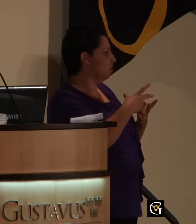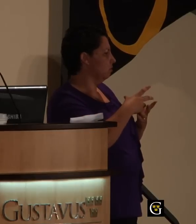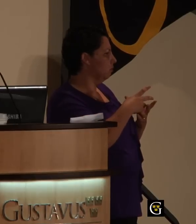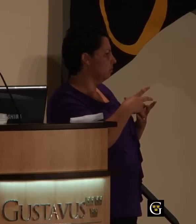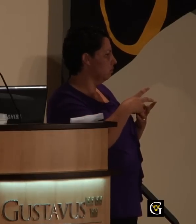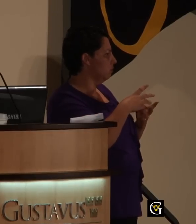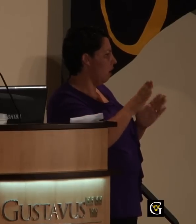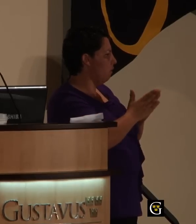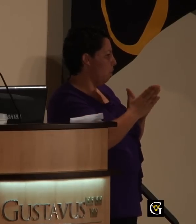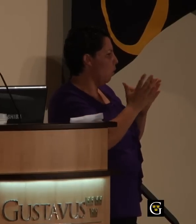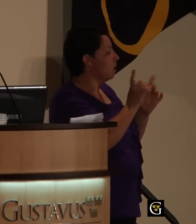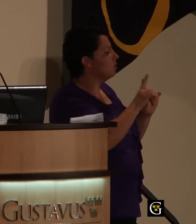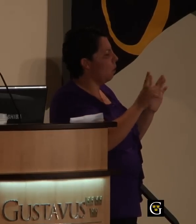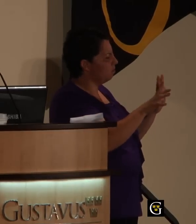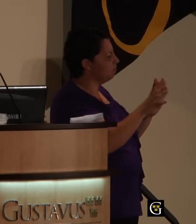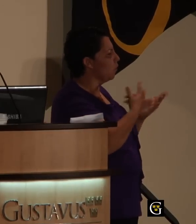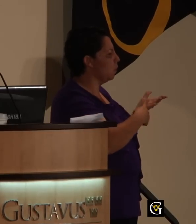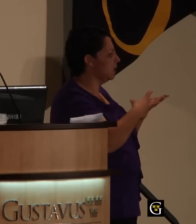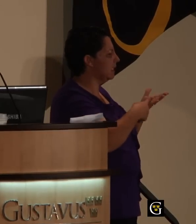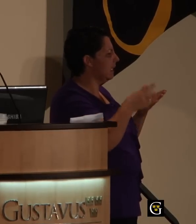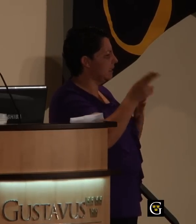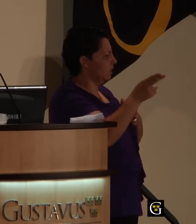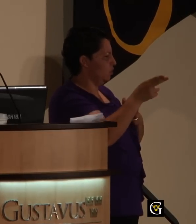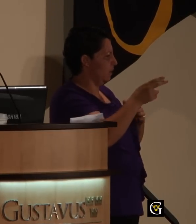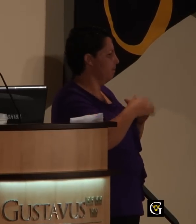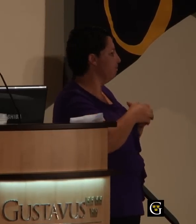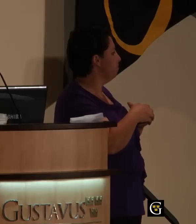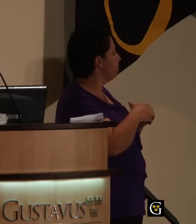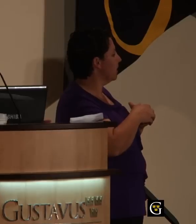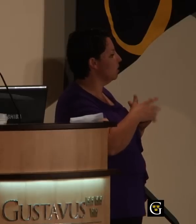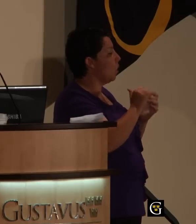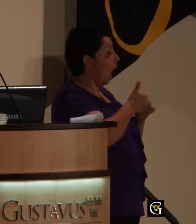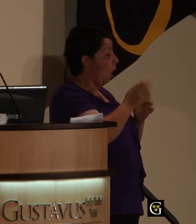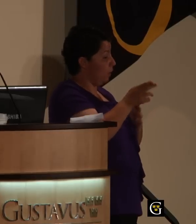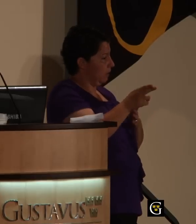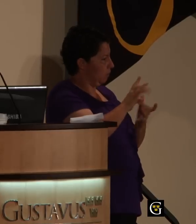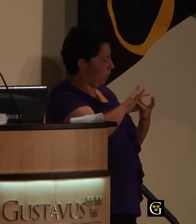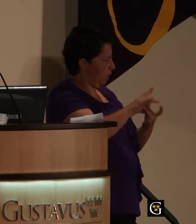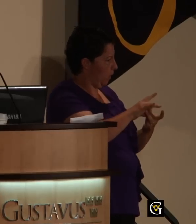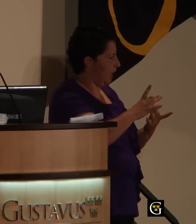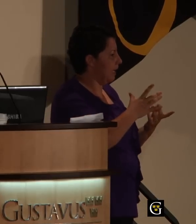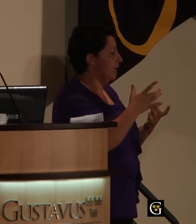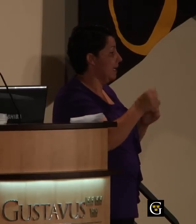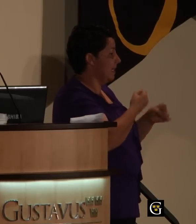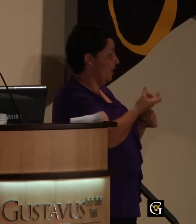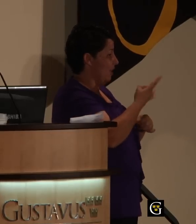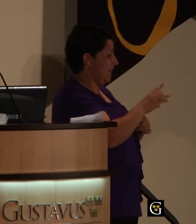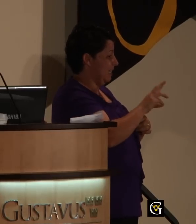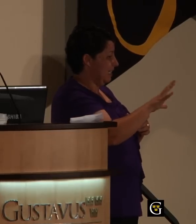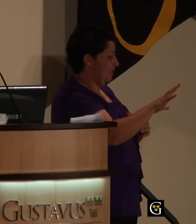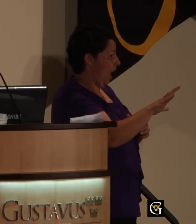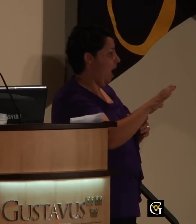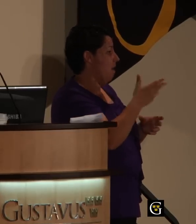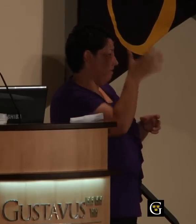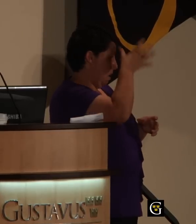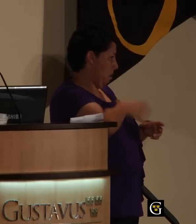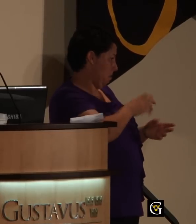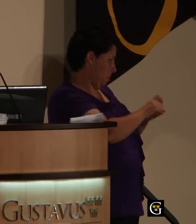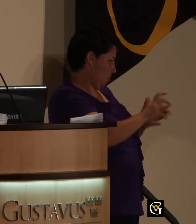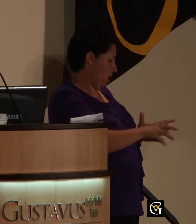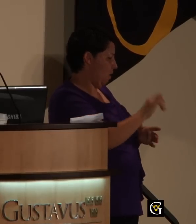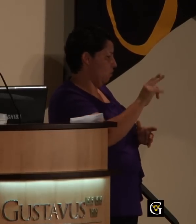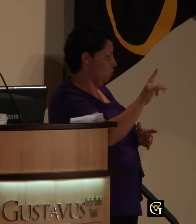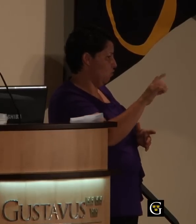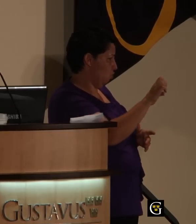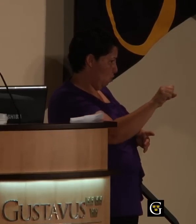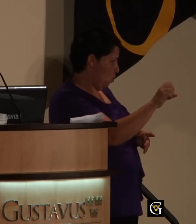the historical perspective that I'm using to talk about these ideas. So in 1865, Jules Verne wrote this wonderful novel. If you